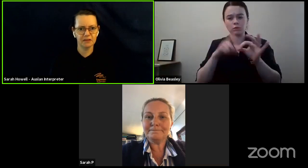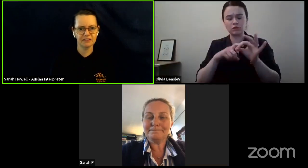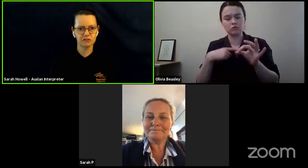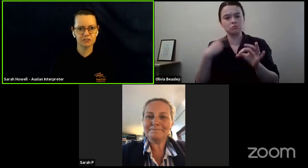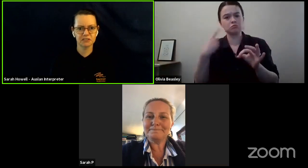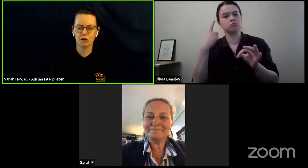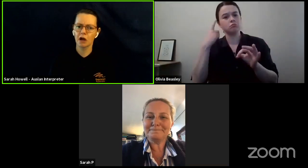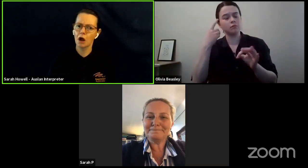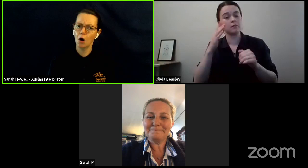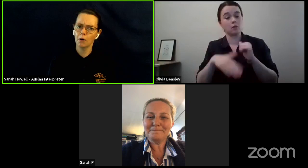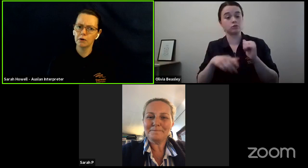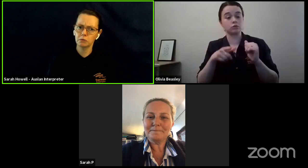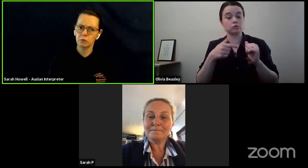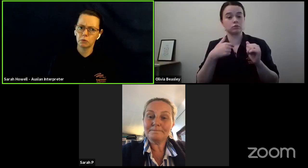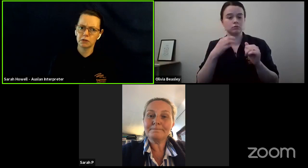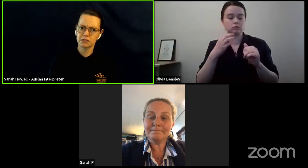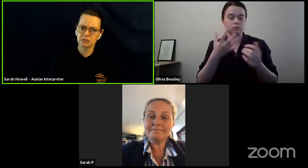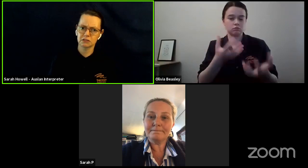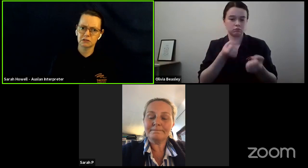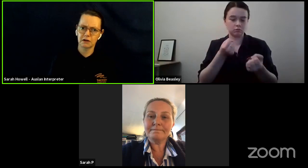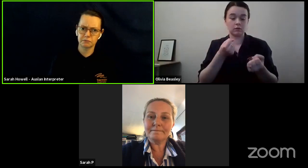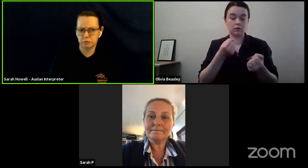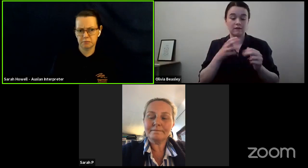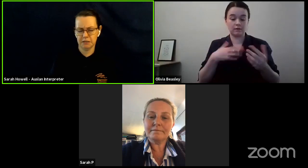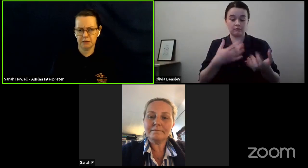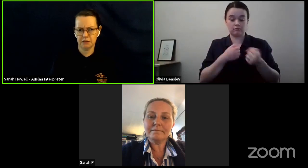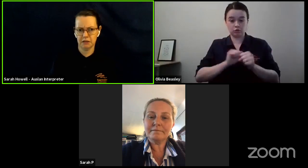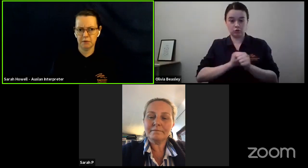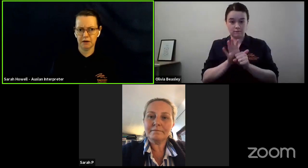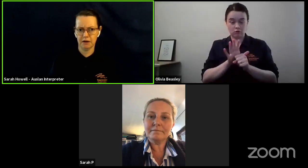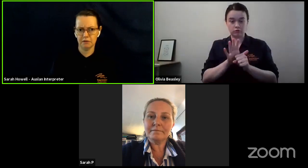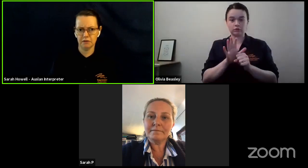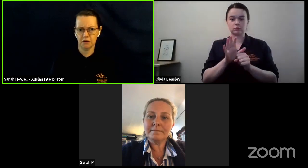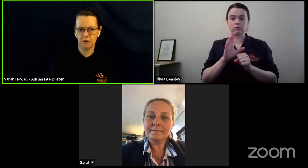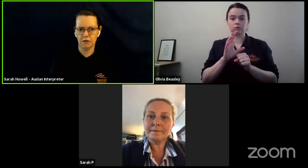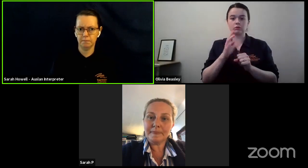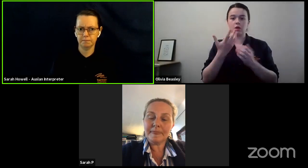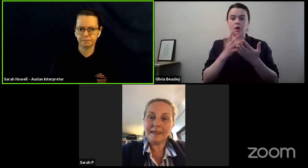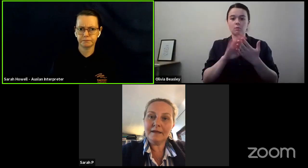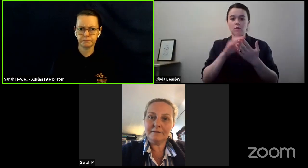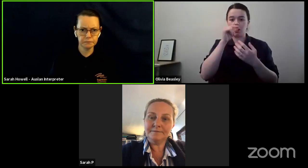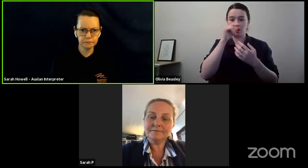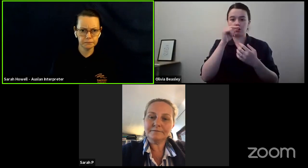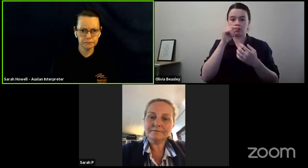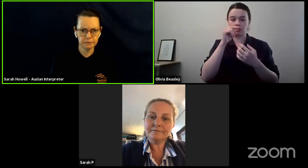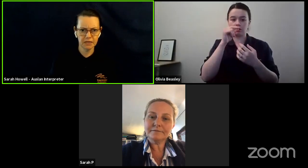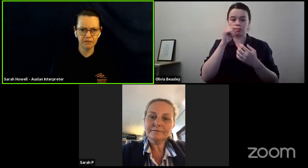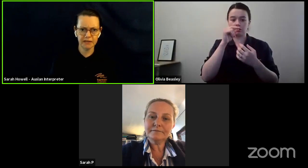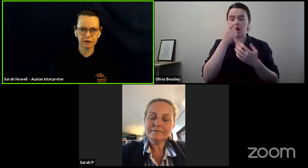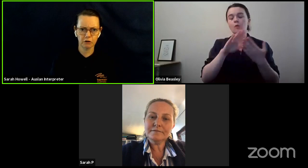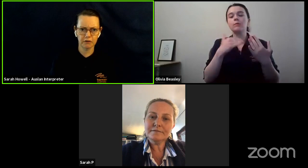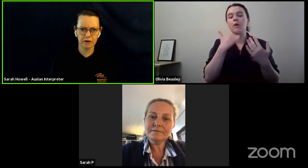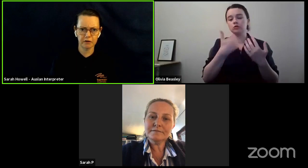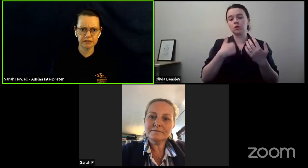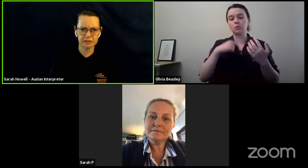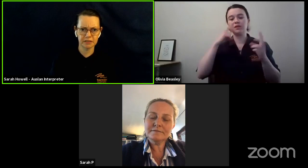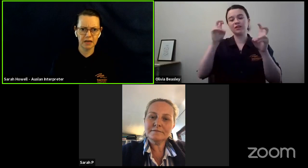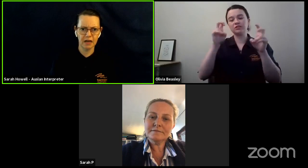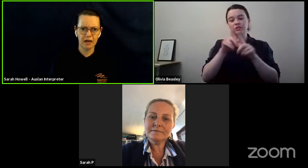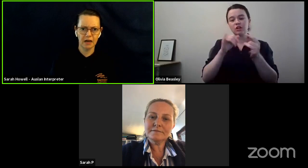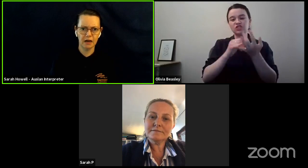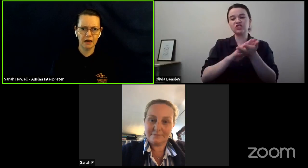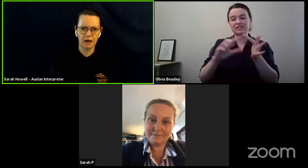Yeah, good. That's interesting. So one question I've just been thinking about now. So if I get